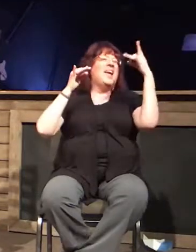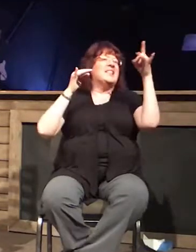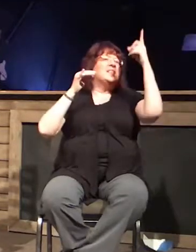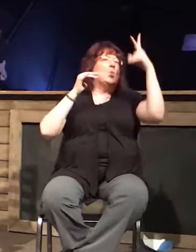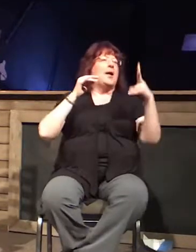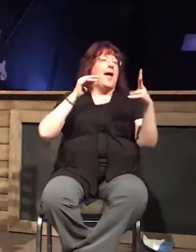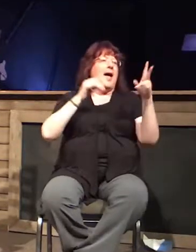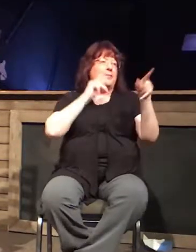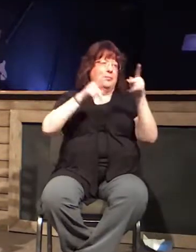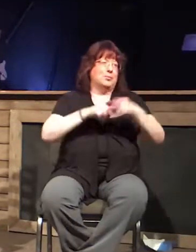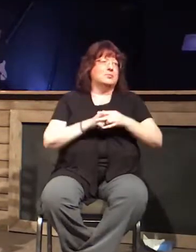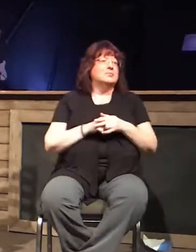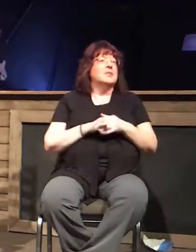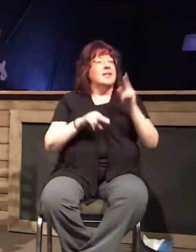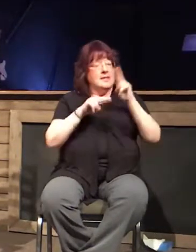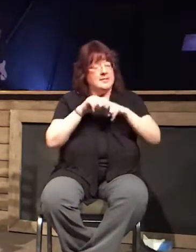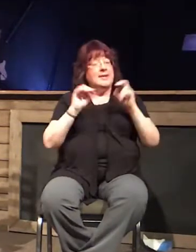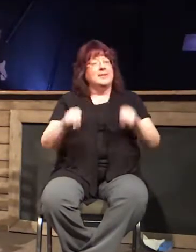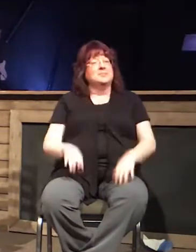half people.